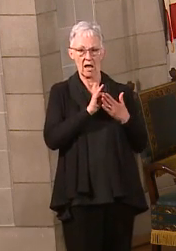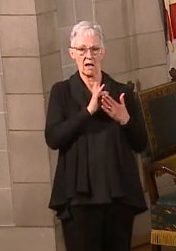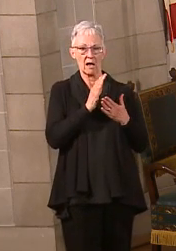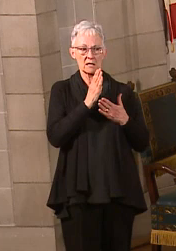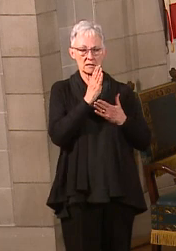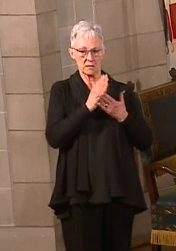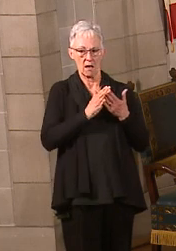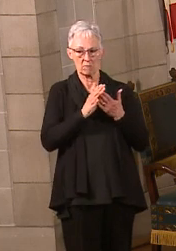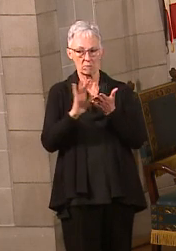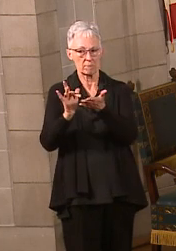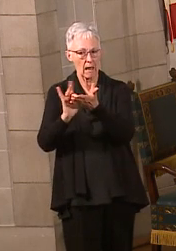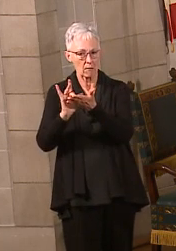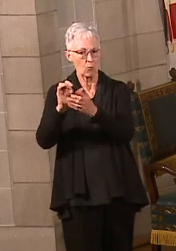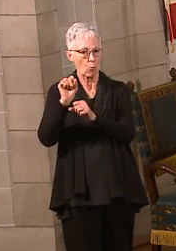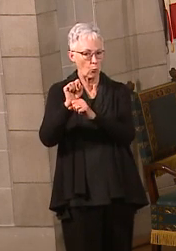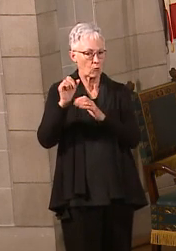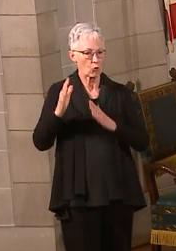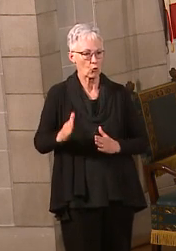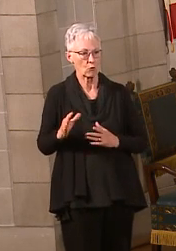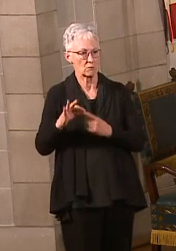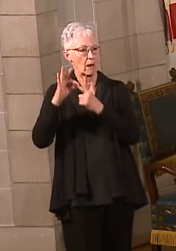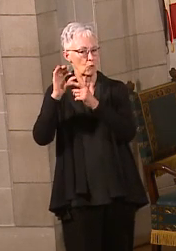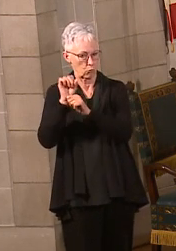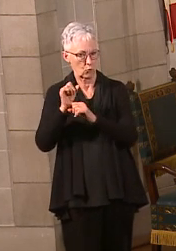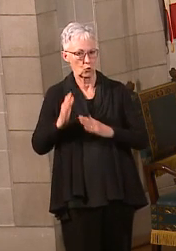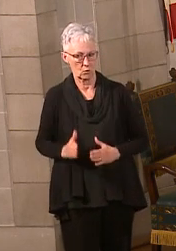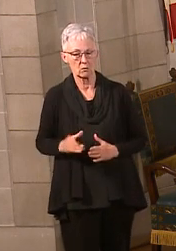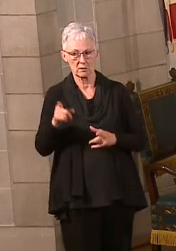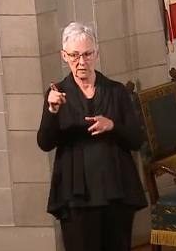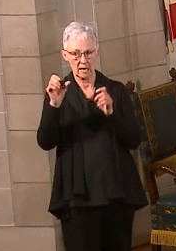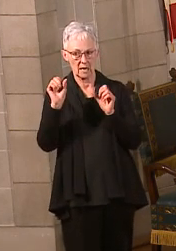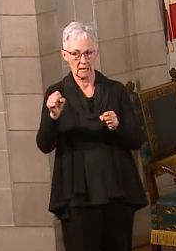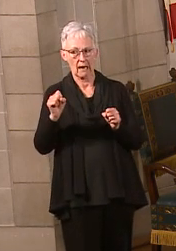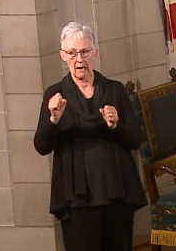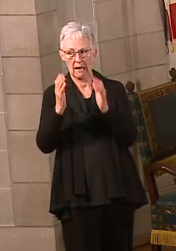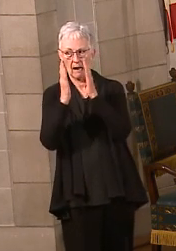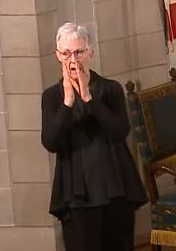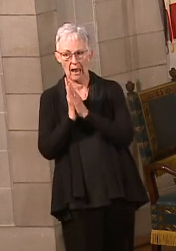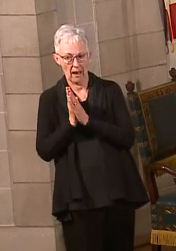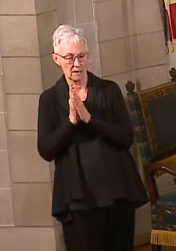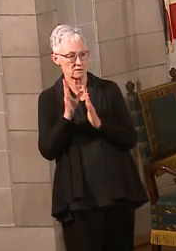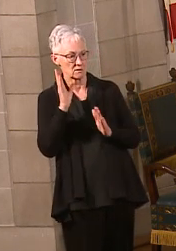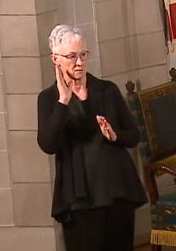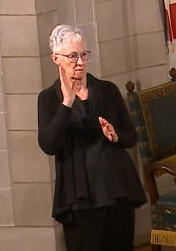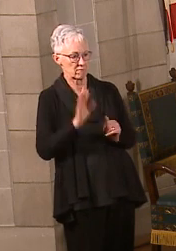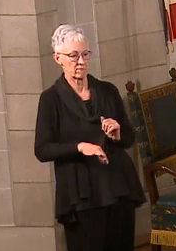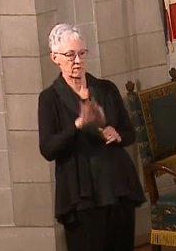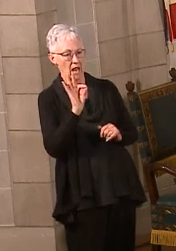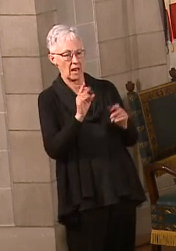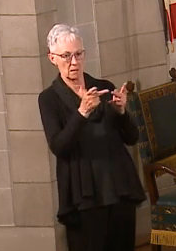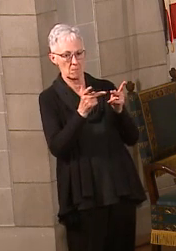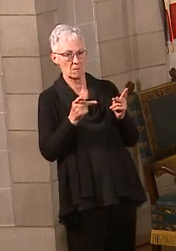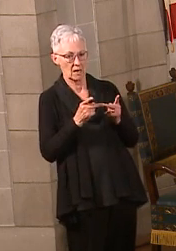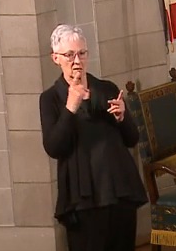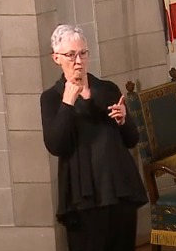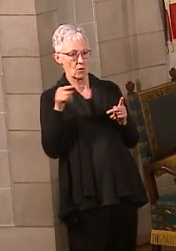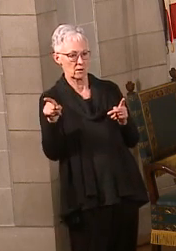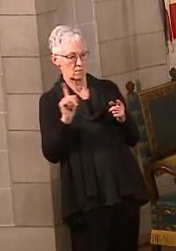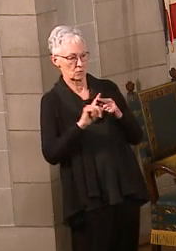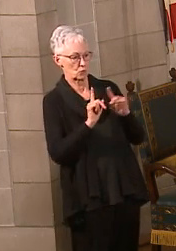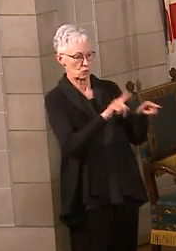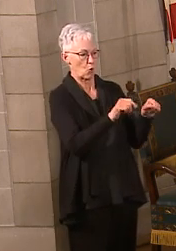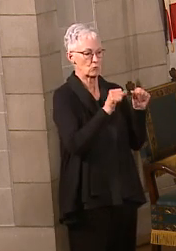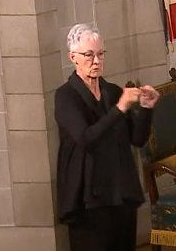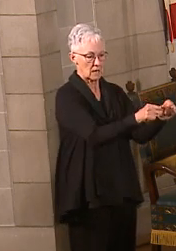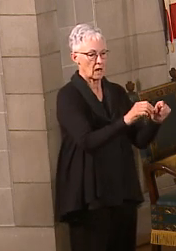our overall effort to be able to slow the spread of virus here in our state for our healthcare workers and first responders, is who's paying for that? That the state is